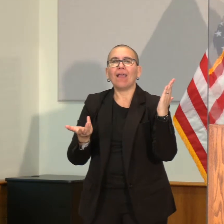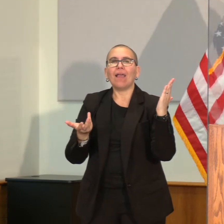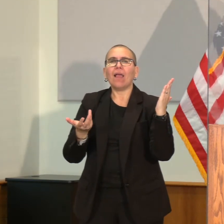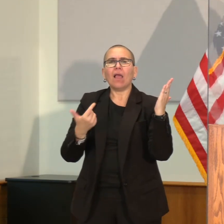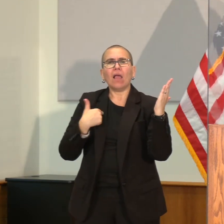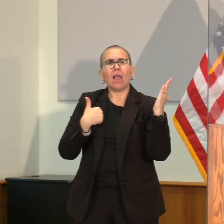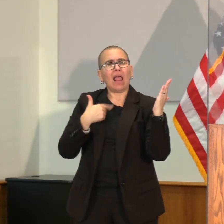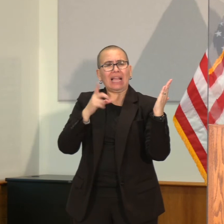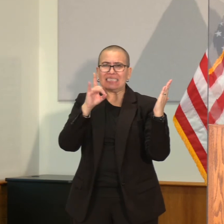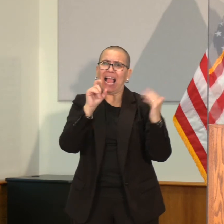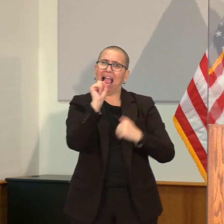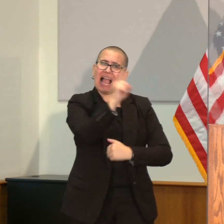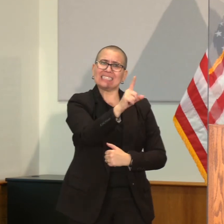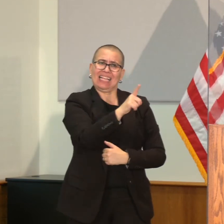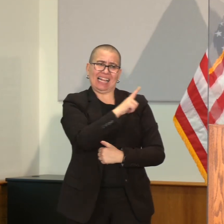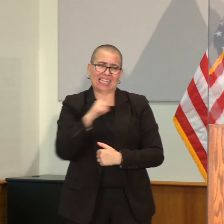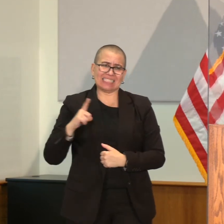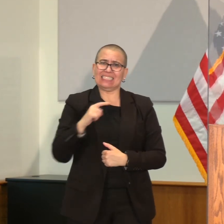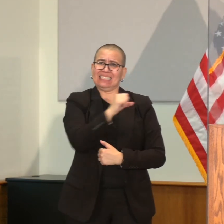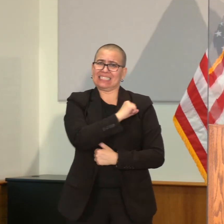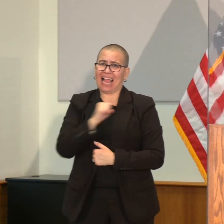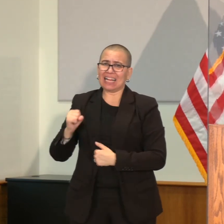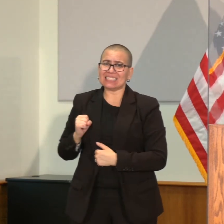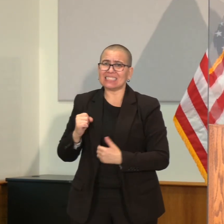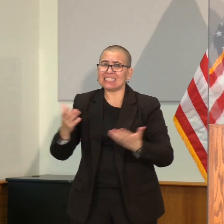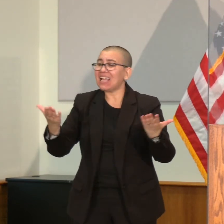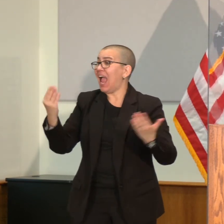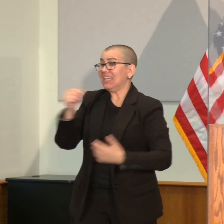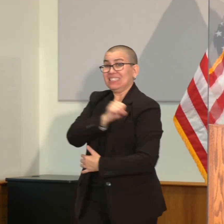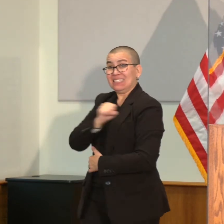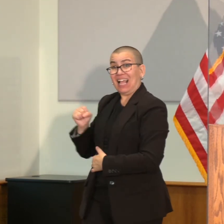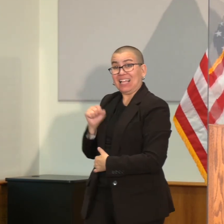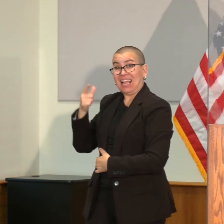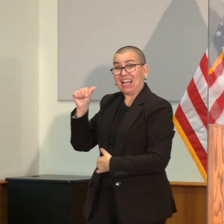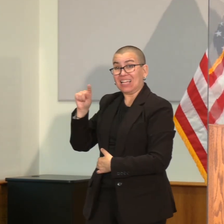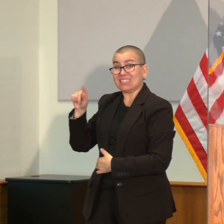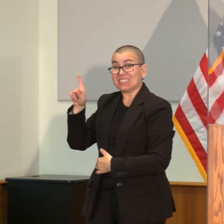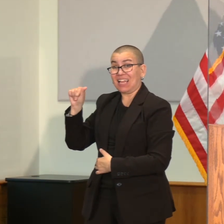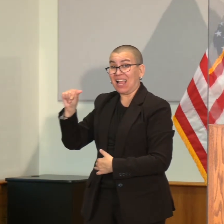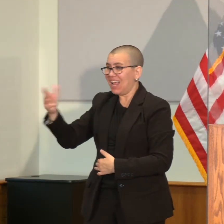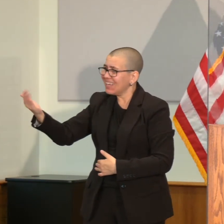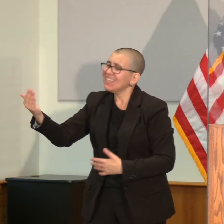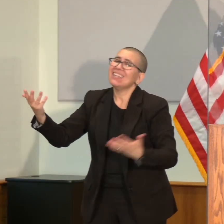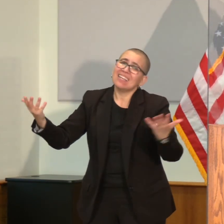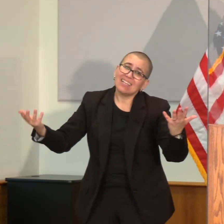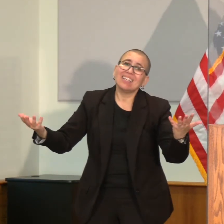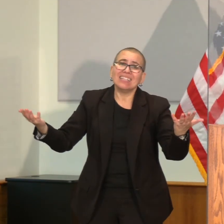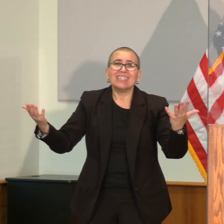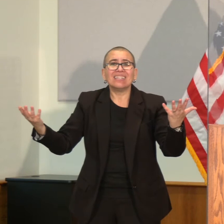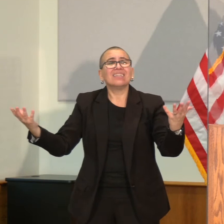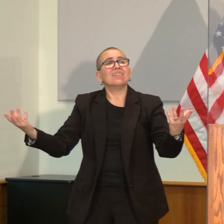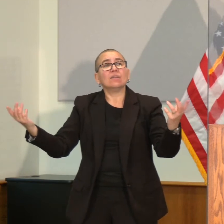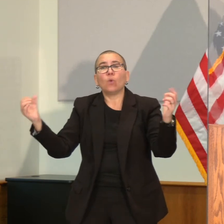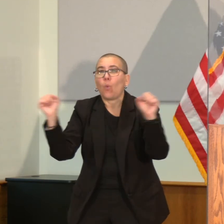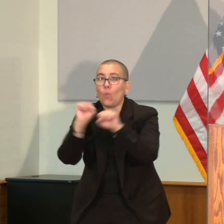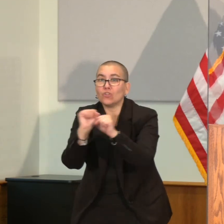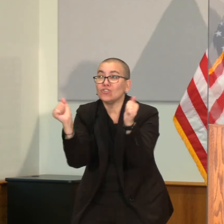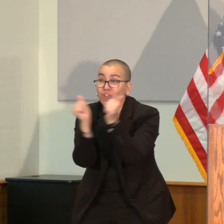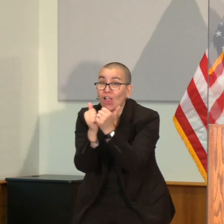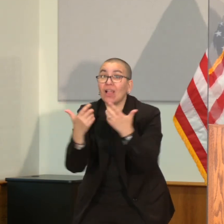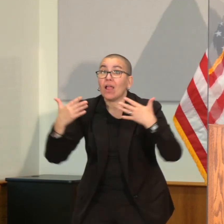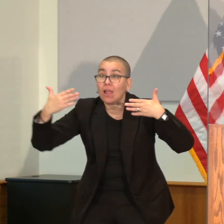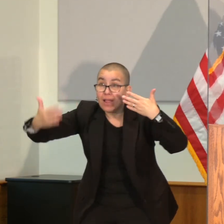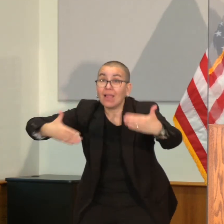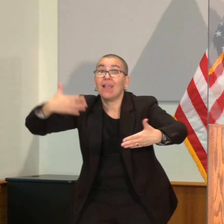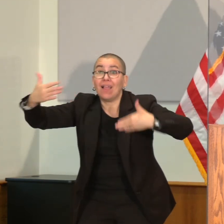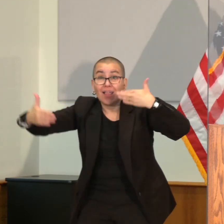legislator and I've asked Senator Gazelka to try to not do that. So I do think that we can multitask, but I think what you're hearing from folks here, and